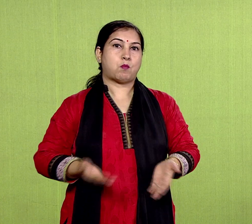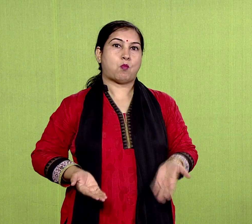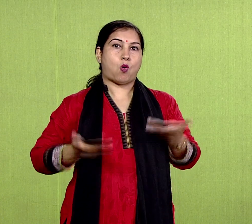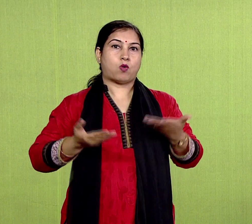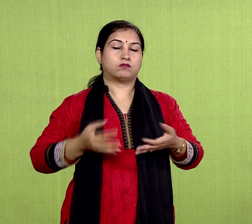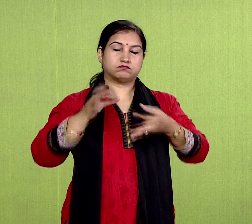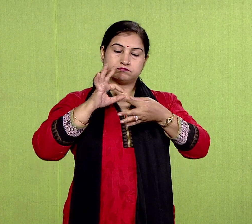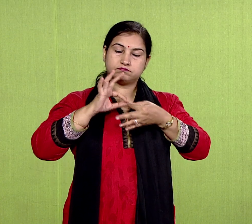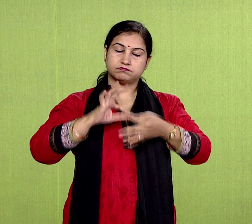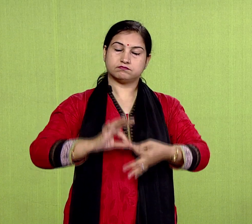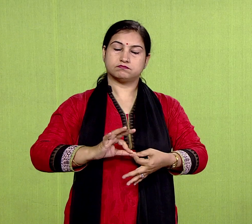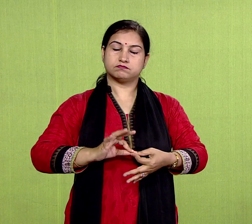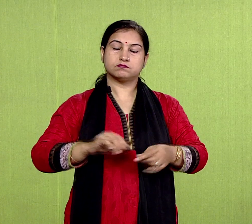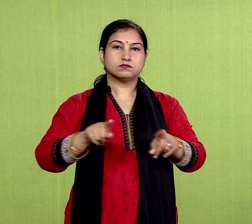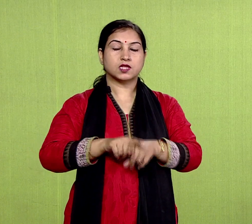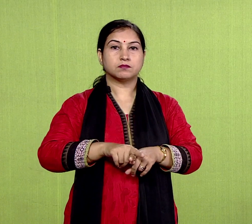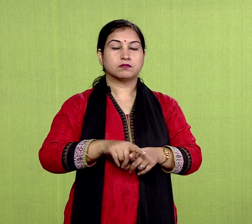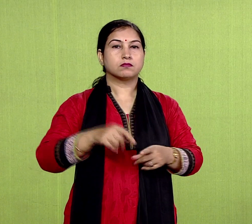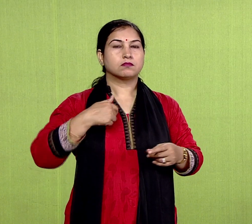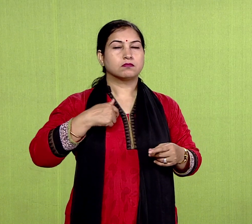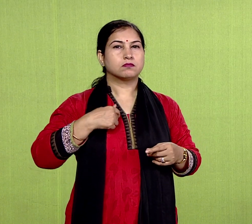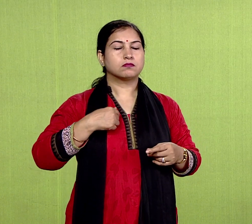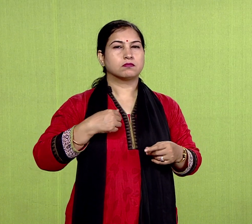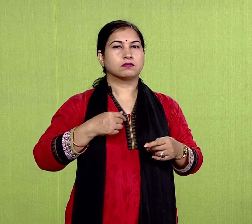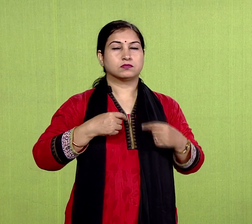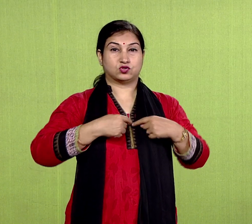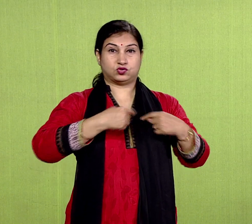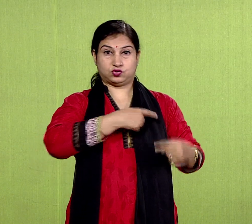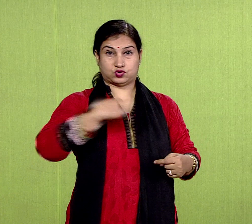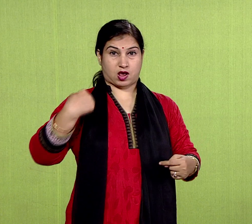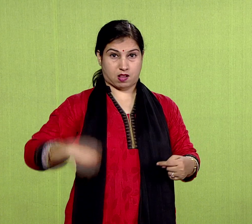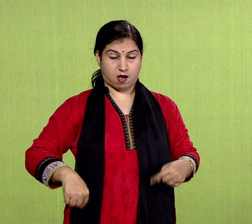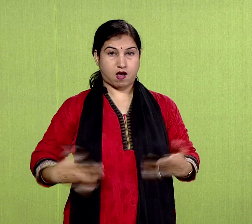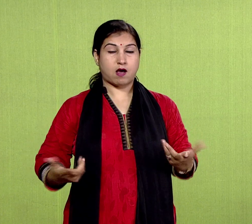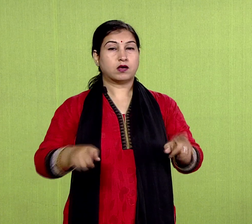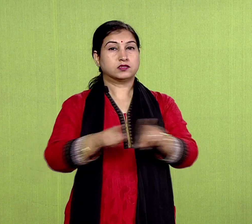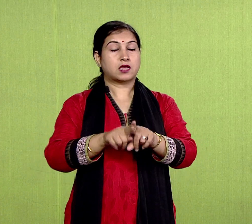to China, Central Asia, and other countries.